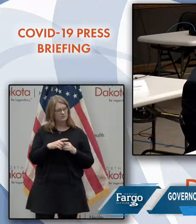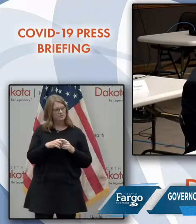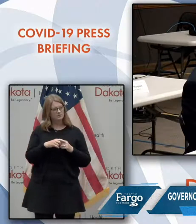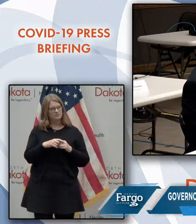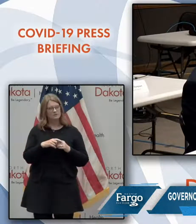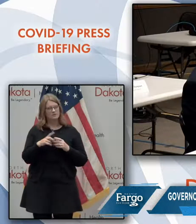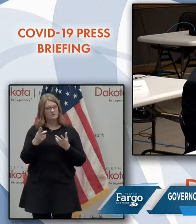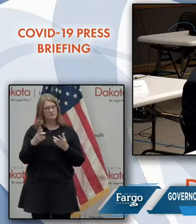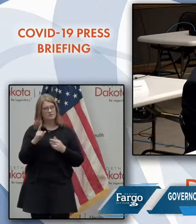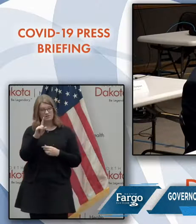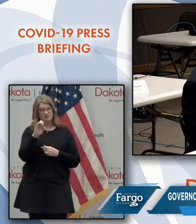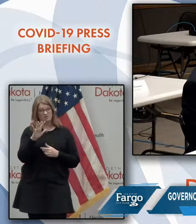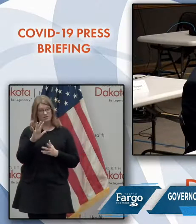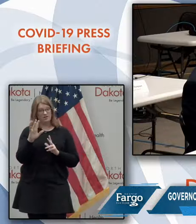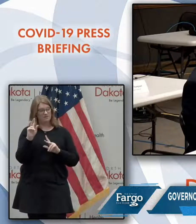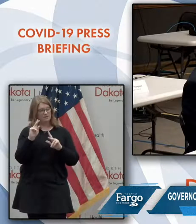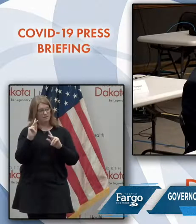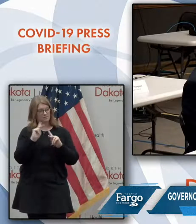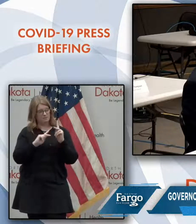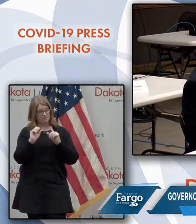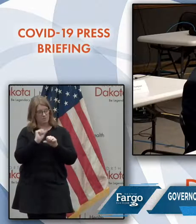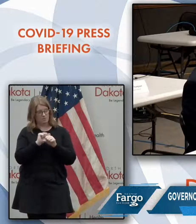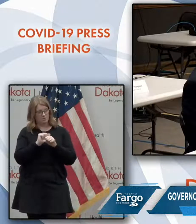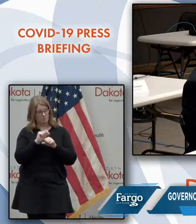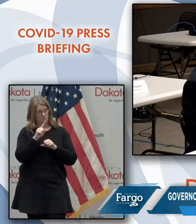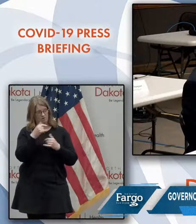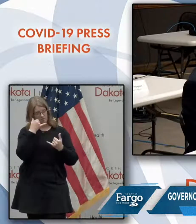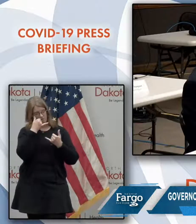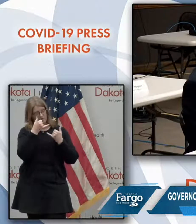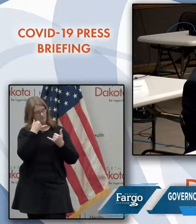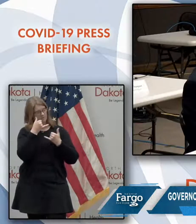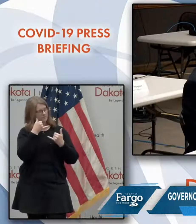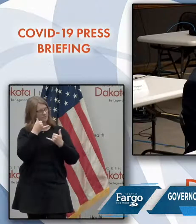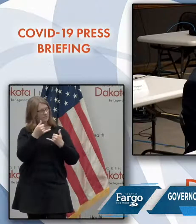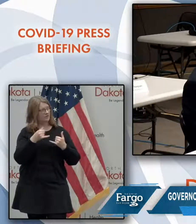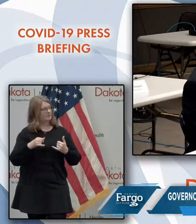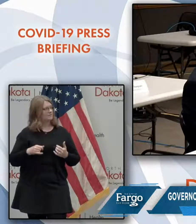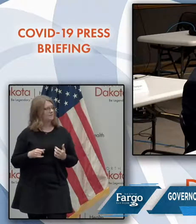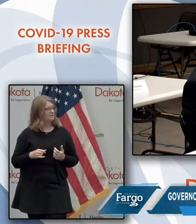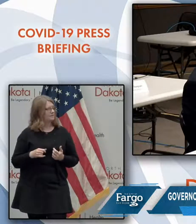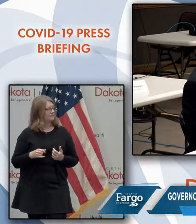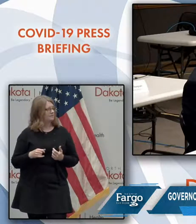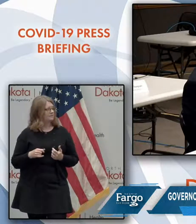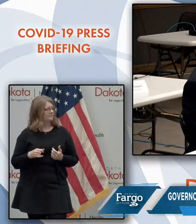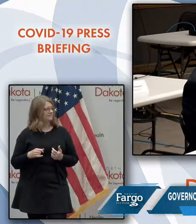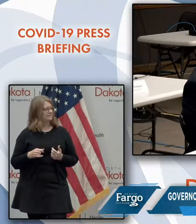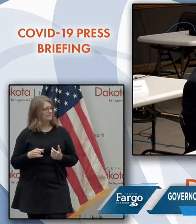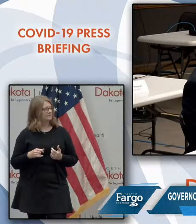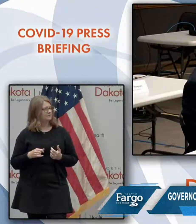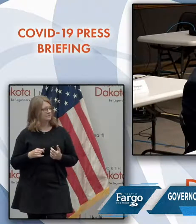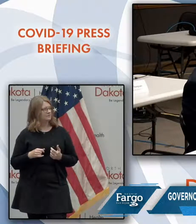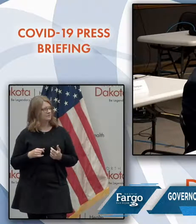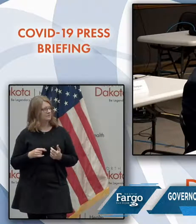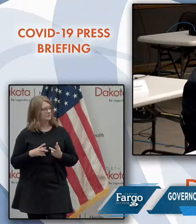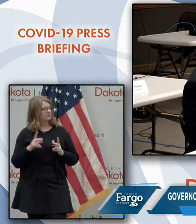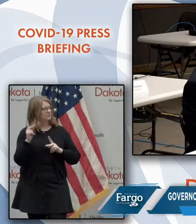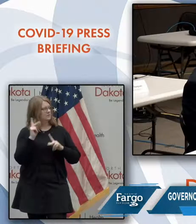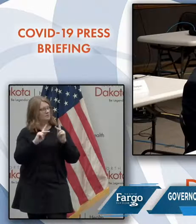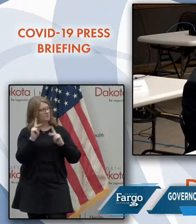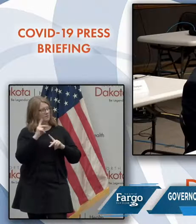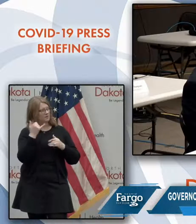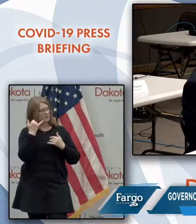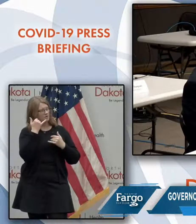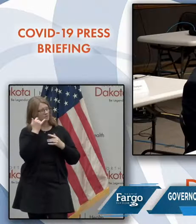There's 105 people who work in public works saying, people are going home, but we're not knowing why and what's going